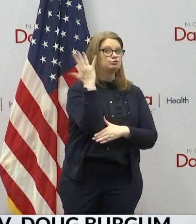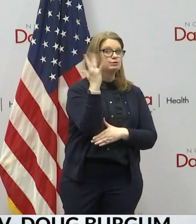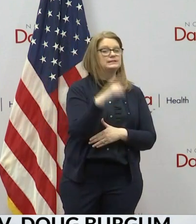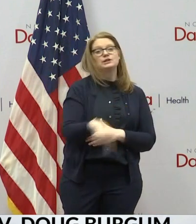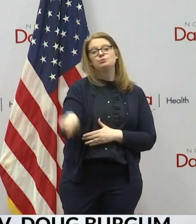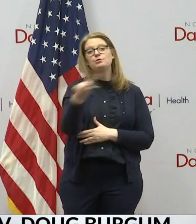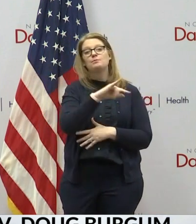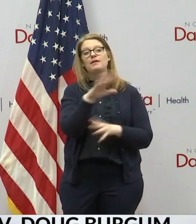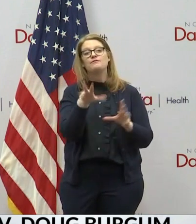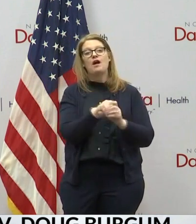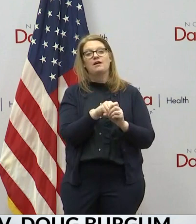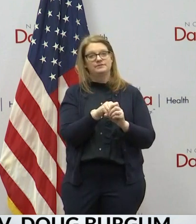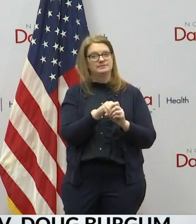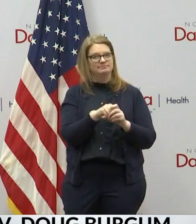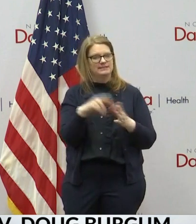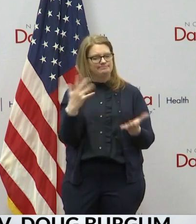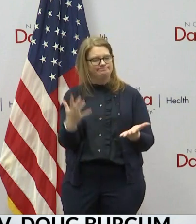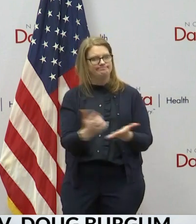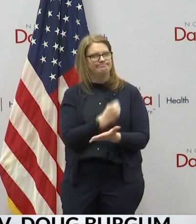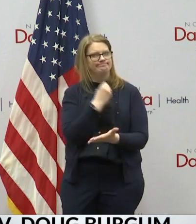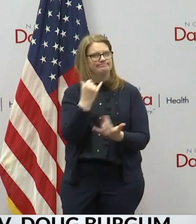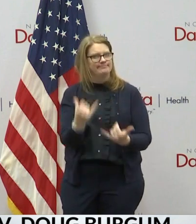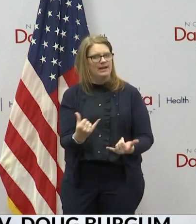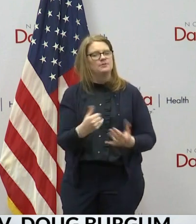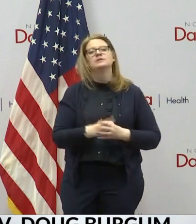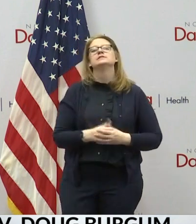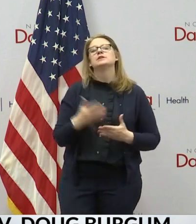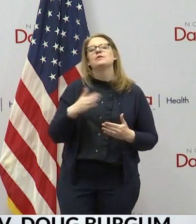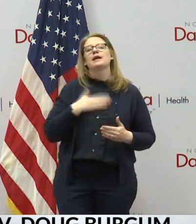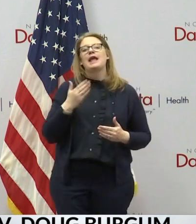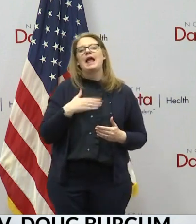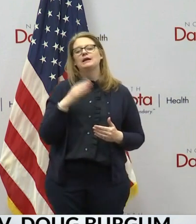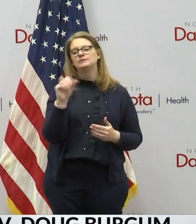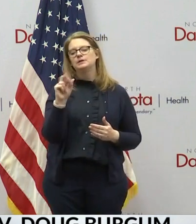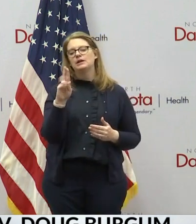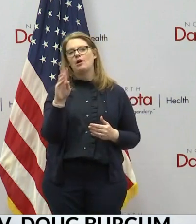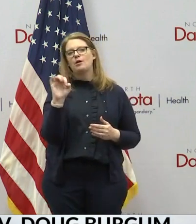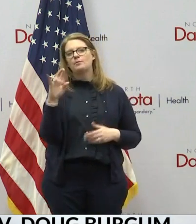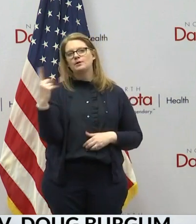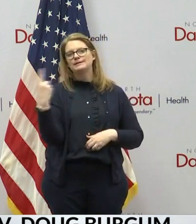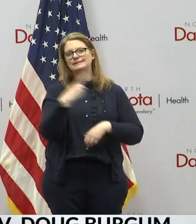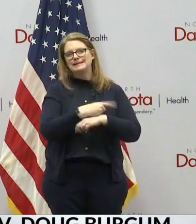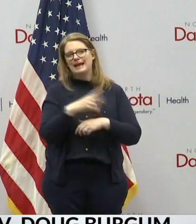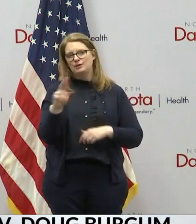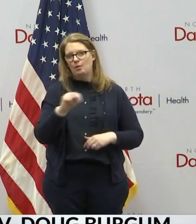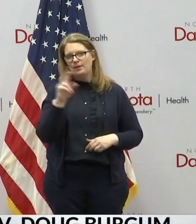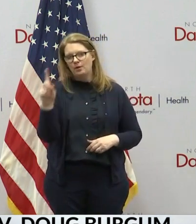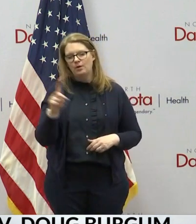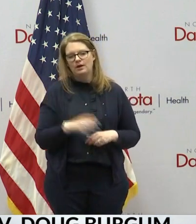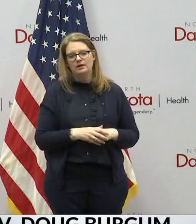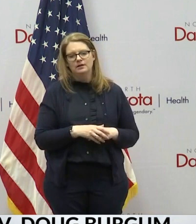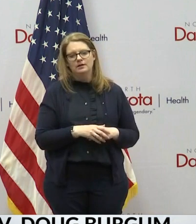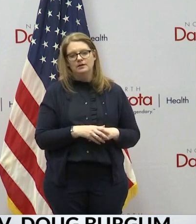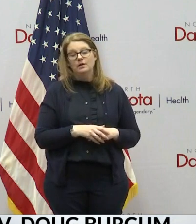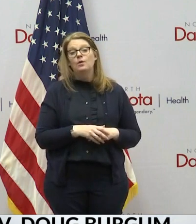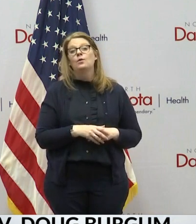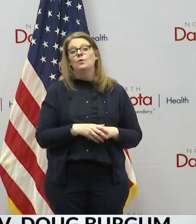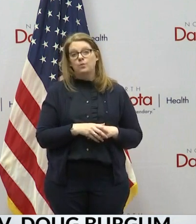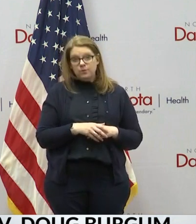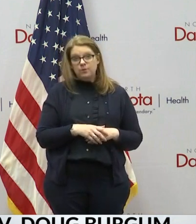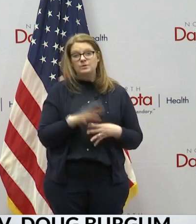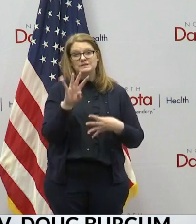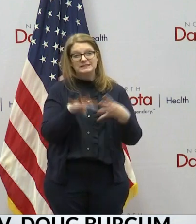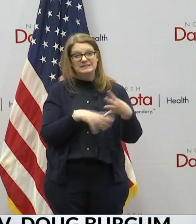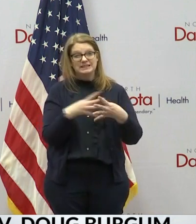that, and this is the right time to think about it. So anyway, happy Arbor Day, North Dakota. We have a big schedule